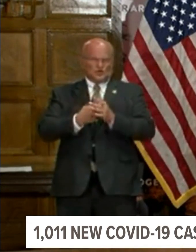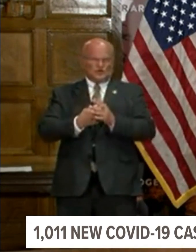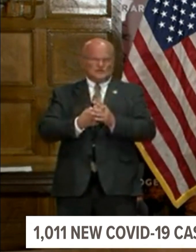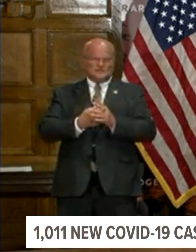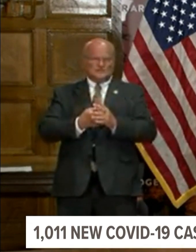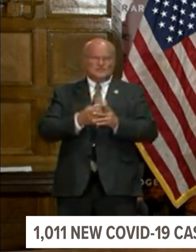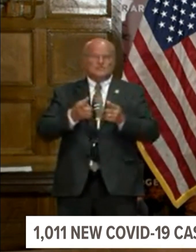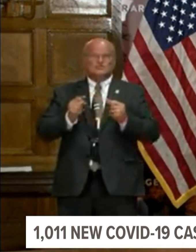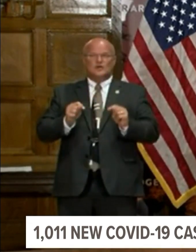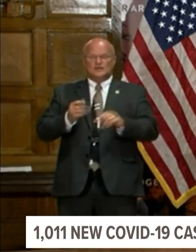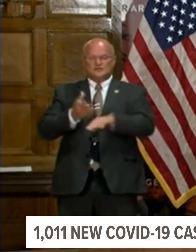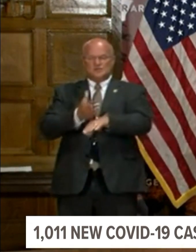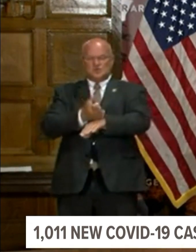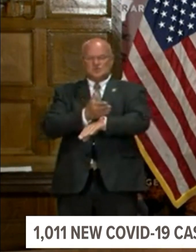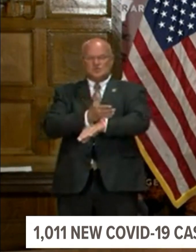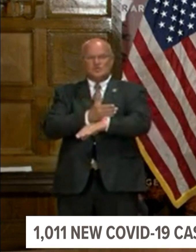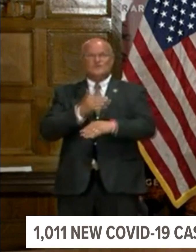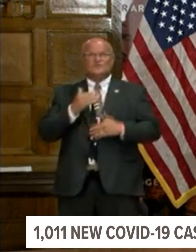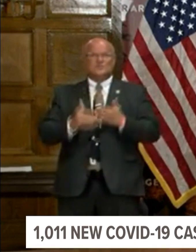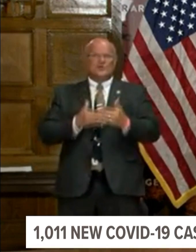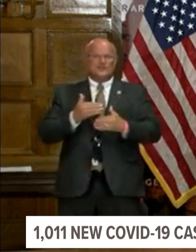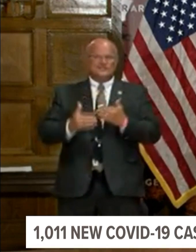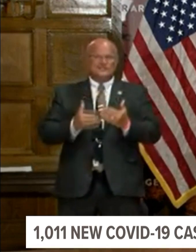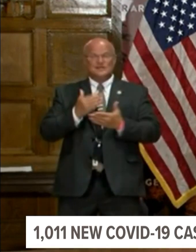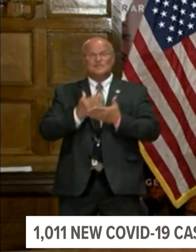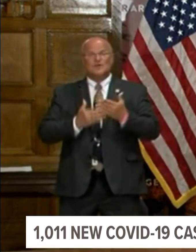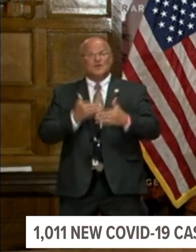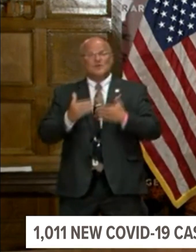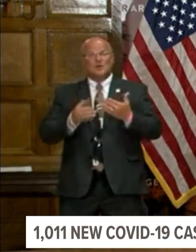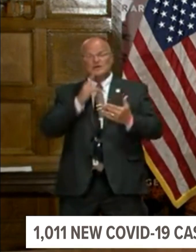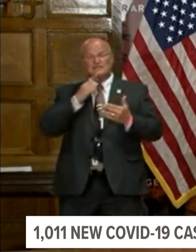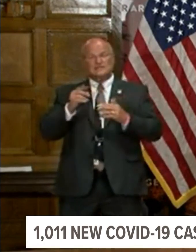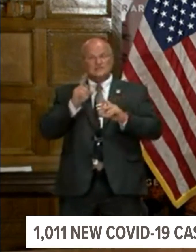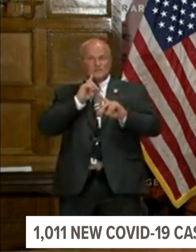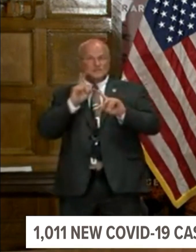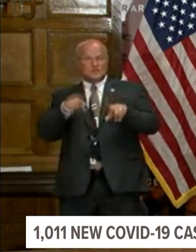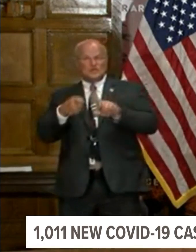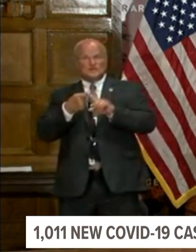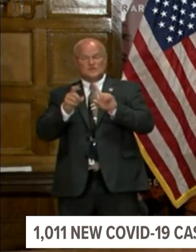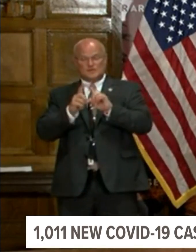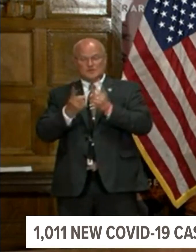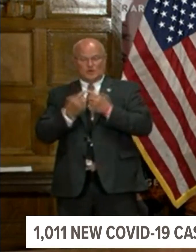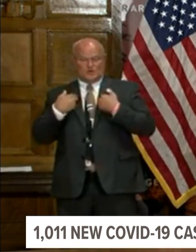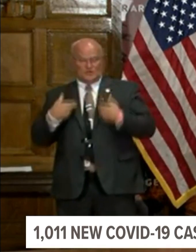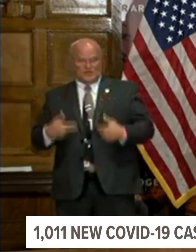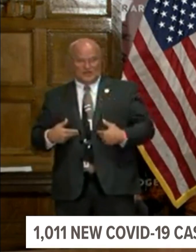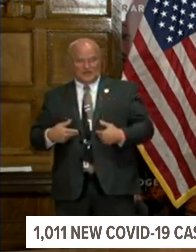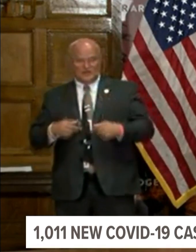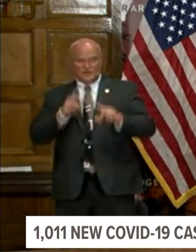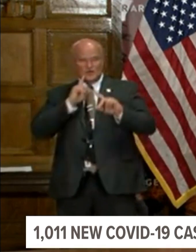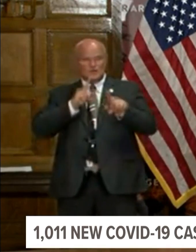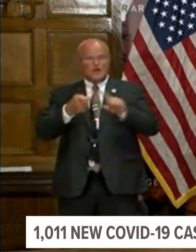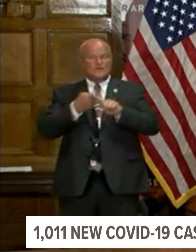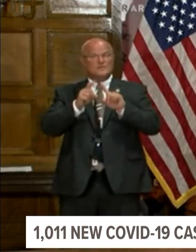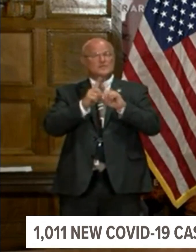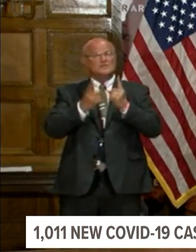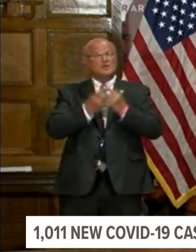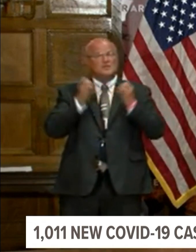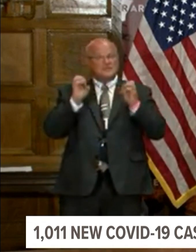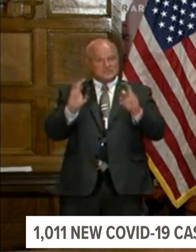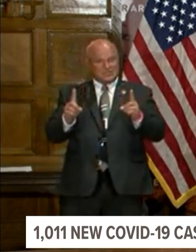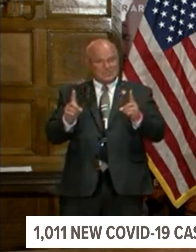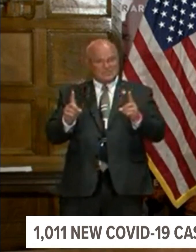to try to improve on the processes. And part of the process is the responses from the Department of Health, the responses from the Department